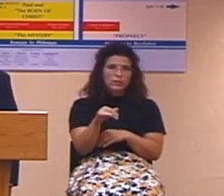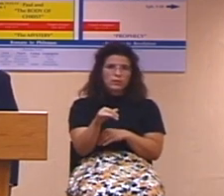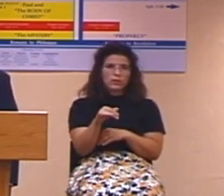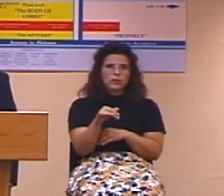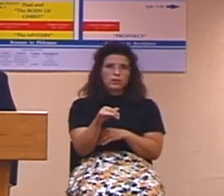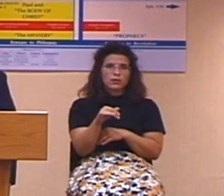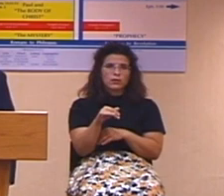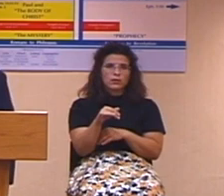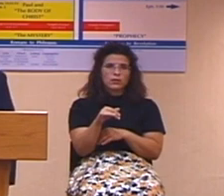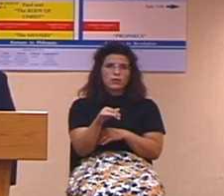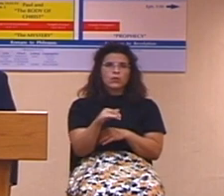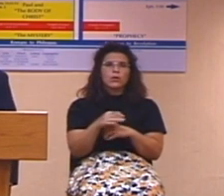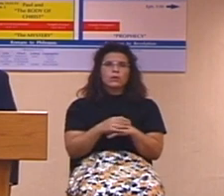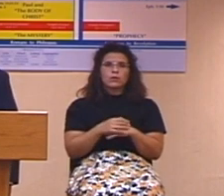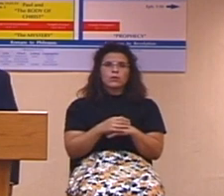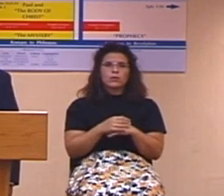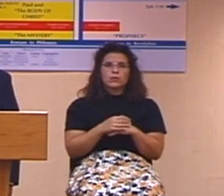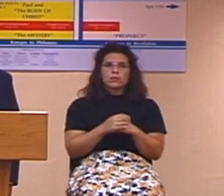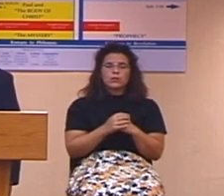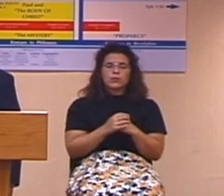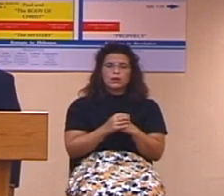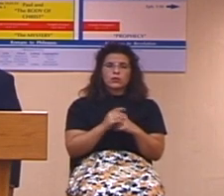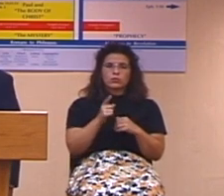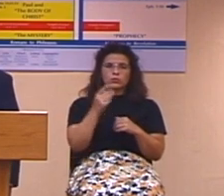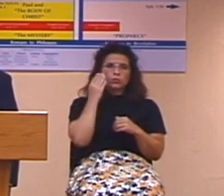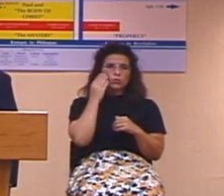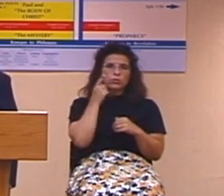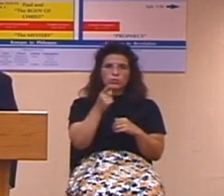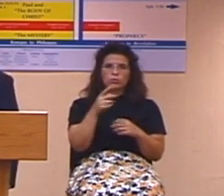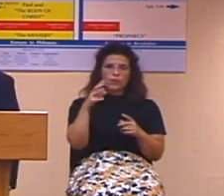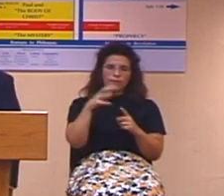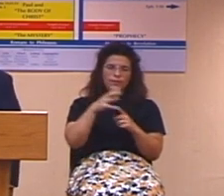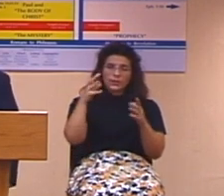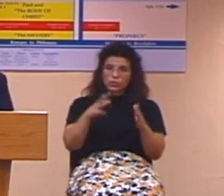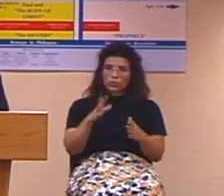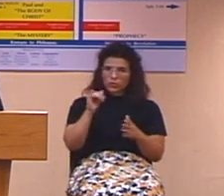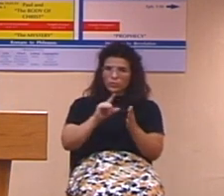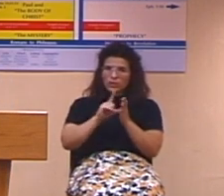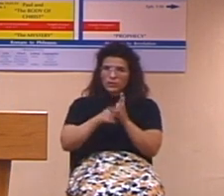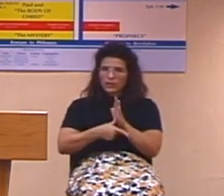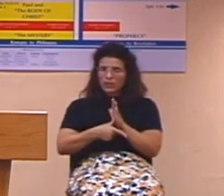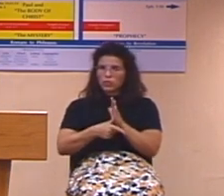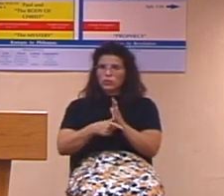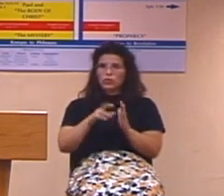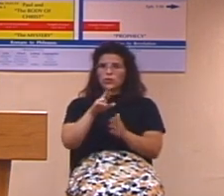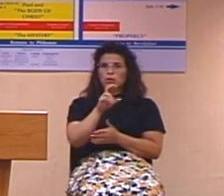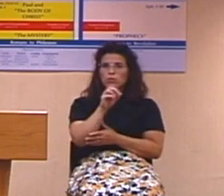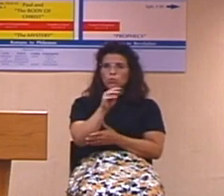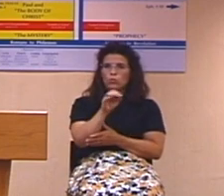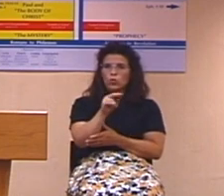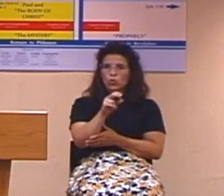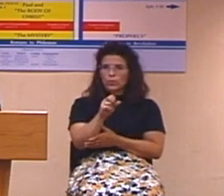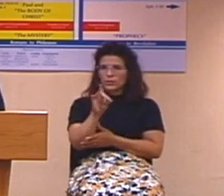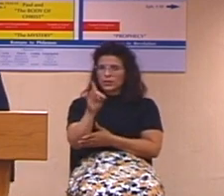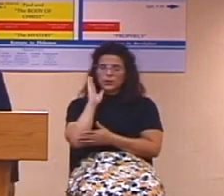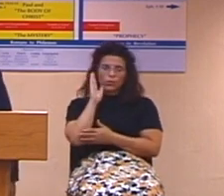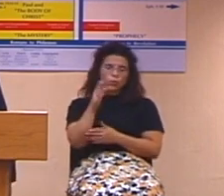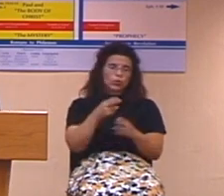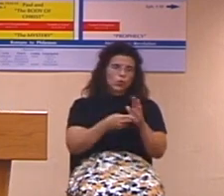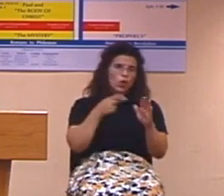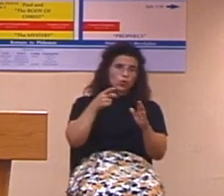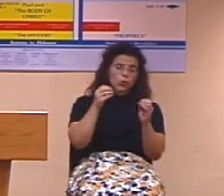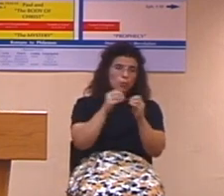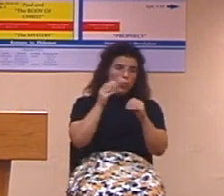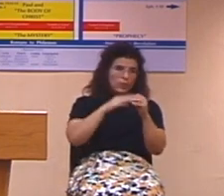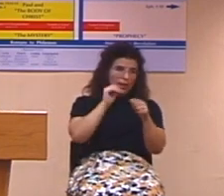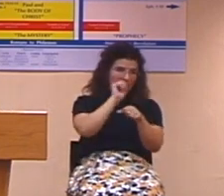are set free. Do you know that you are a victor? That's why later down in Romans 8, he's going to call you a more than